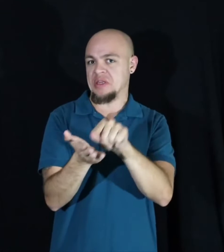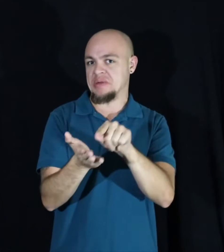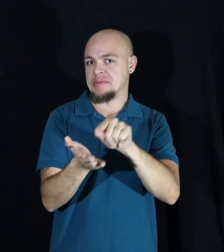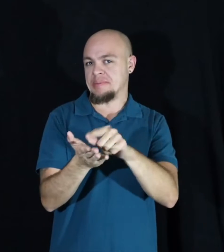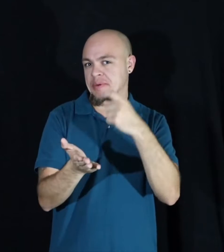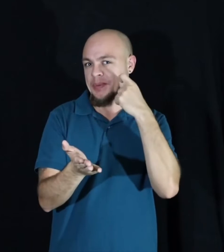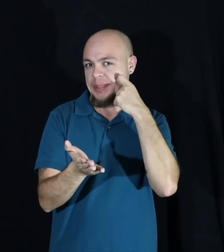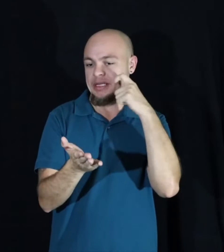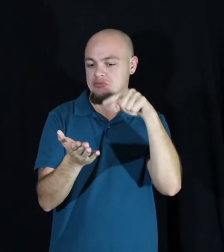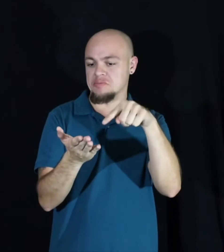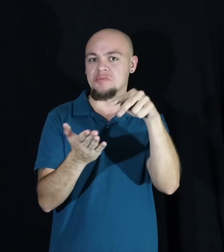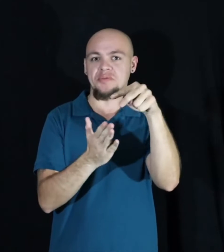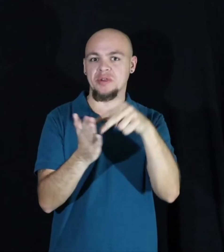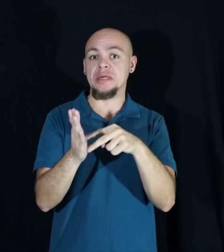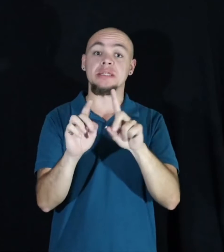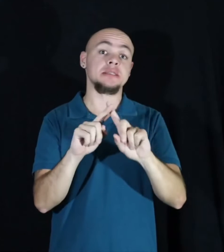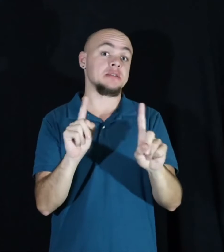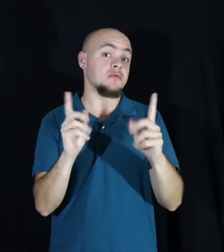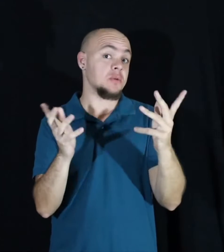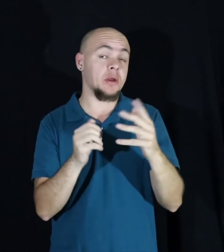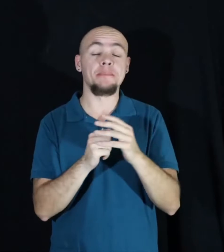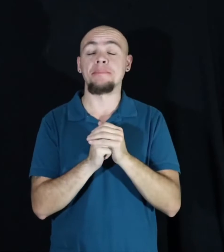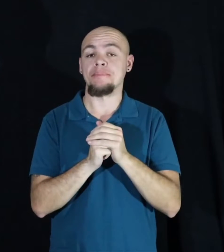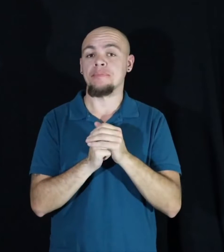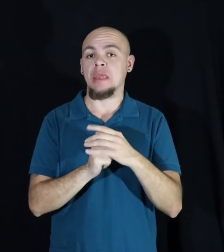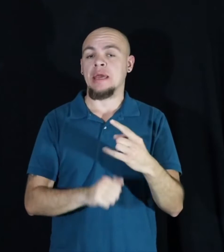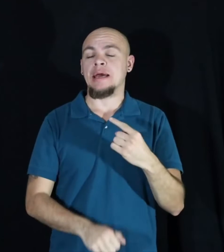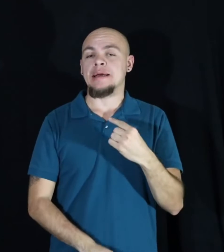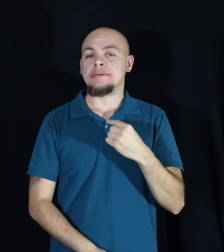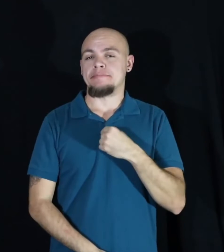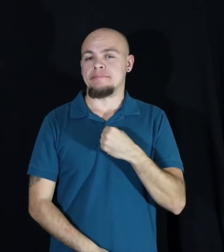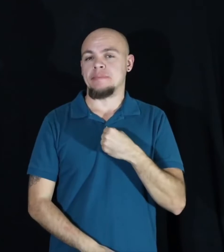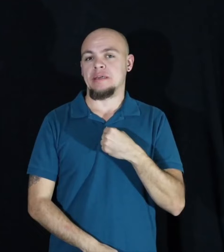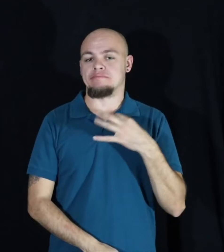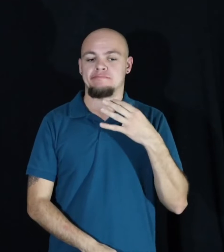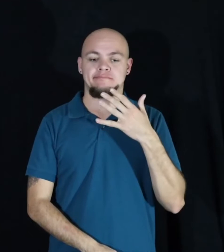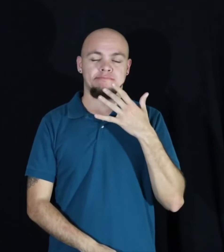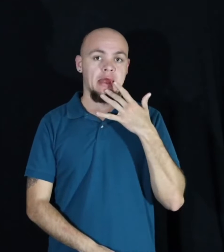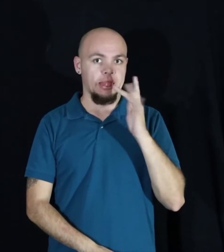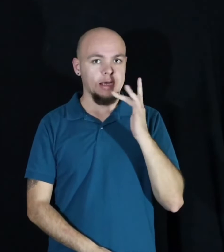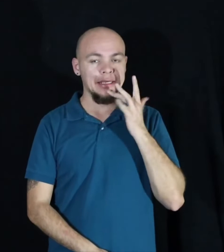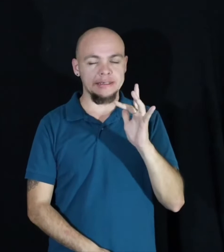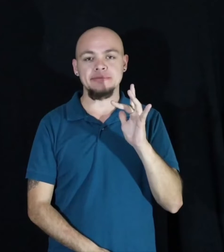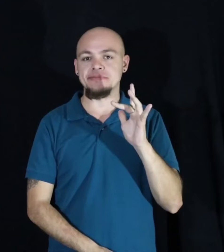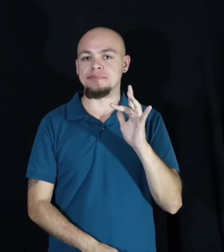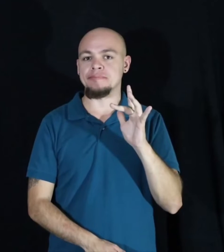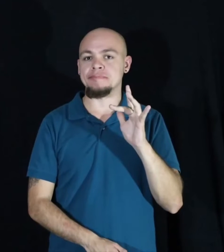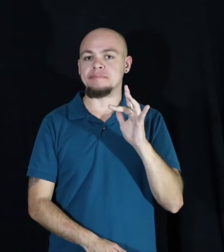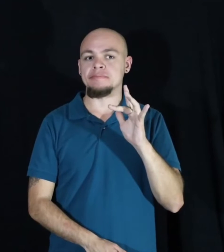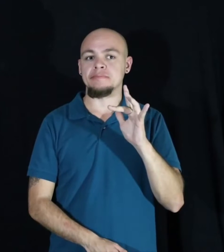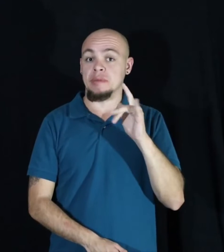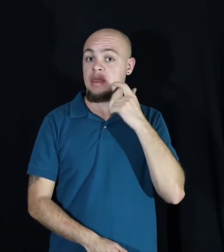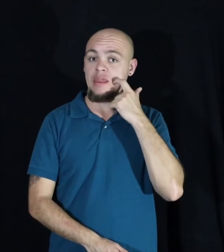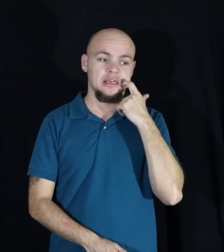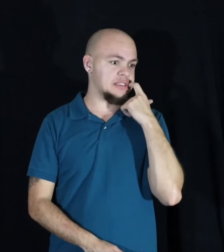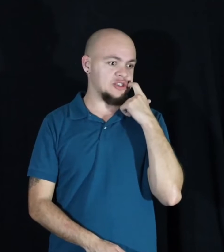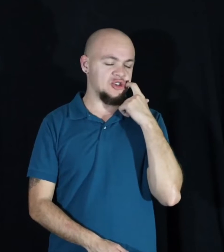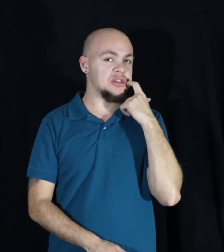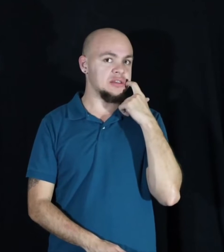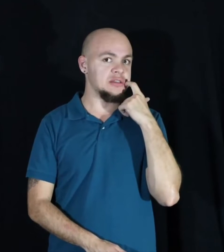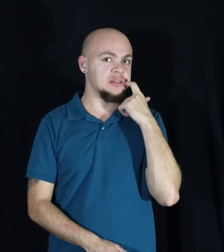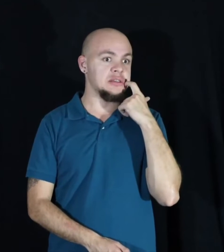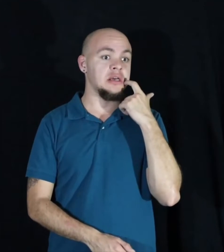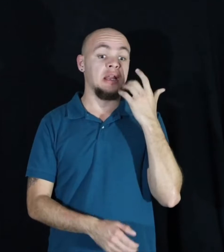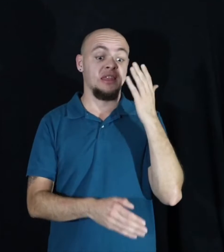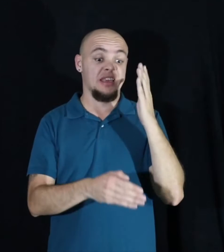lately. The only difference is that I have been fortunate enough to go through the addiction and come out